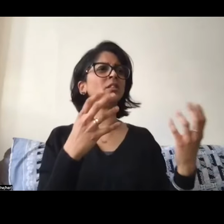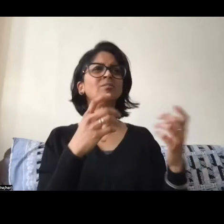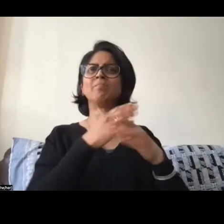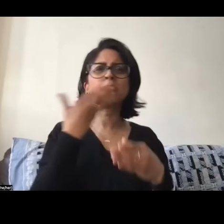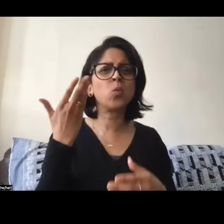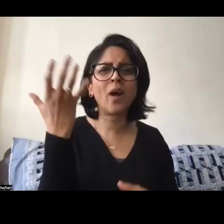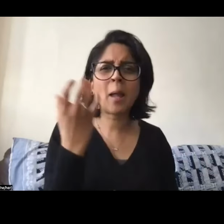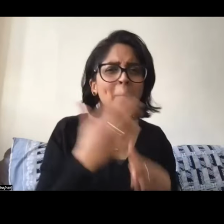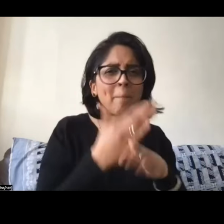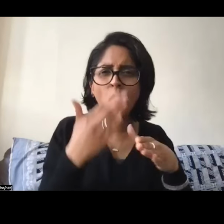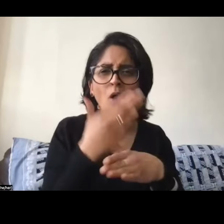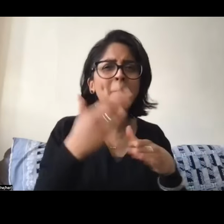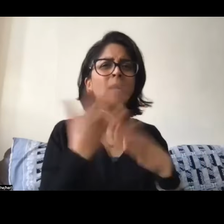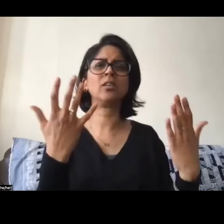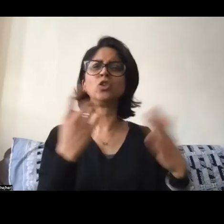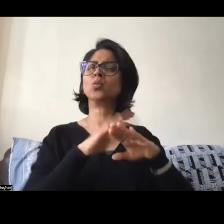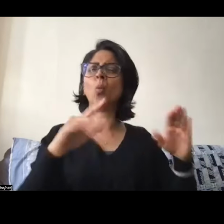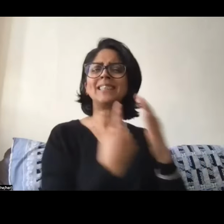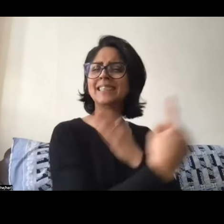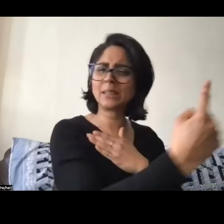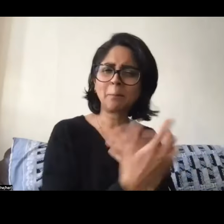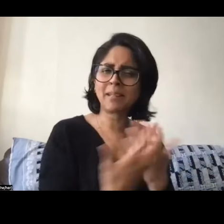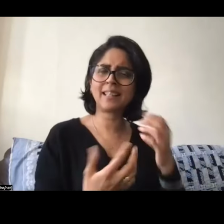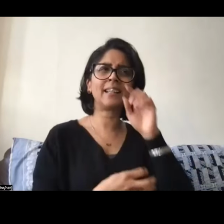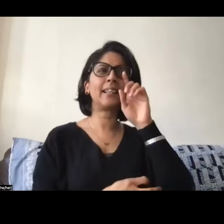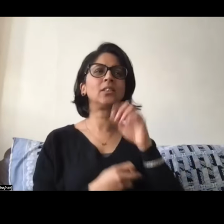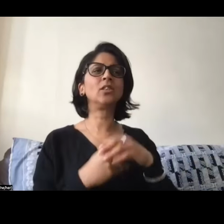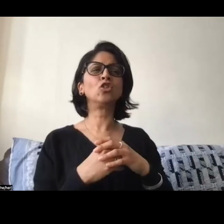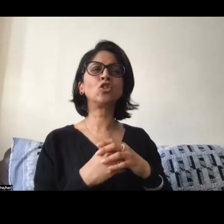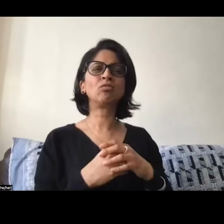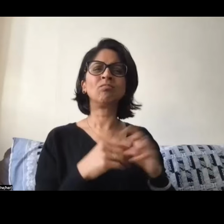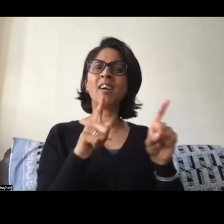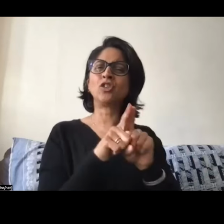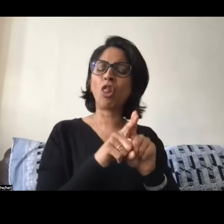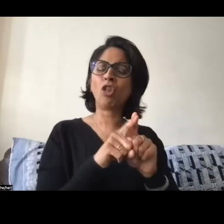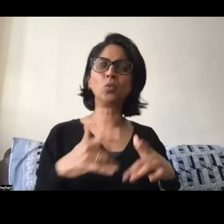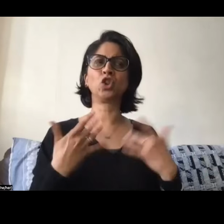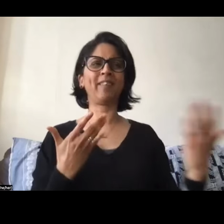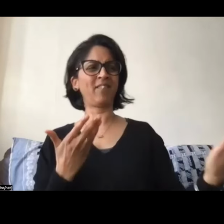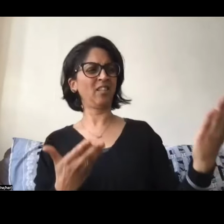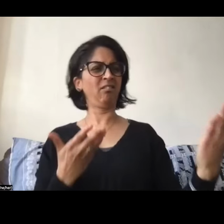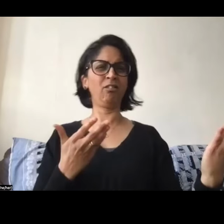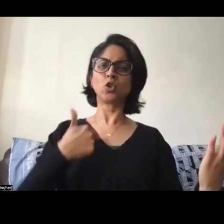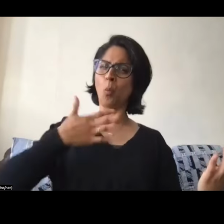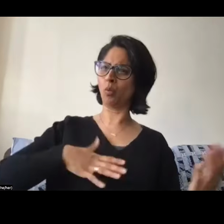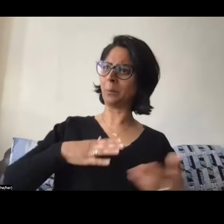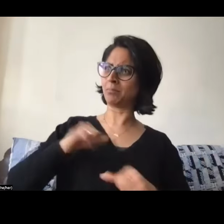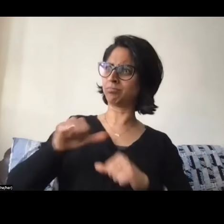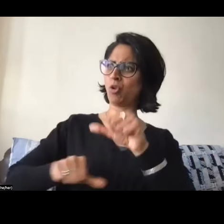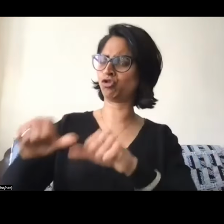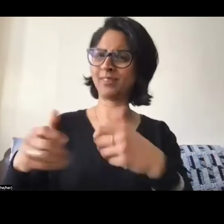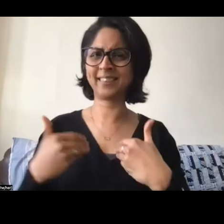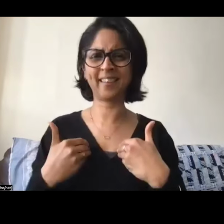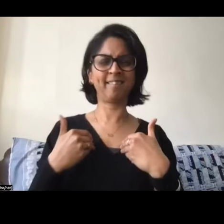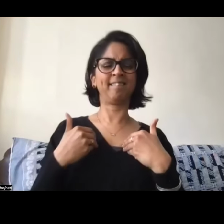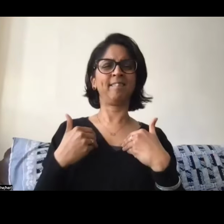very dependent on their parents. They didn't have any work. They weren't independent. And also she